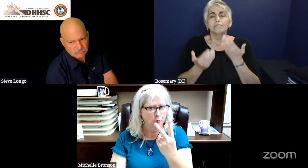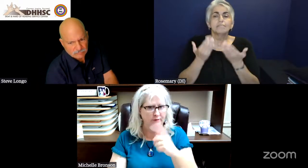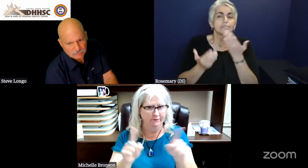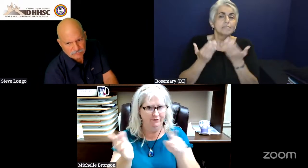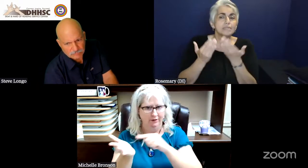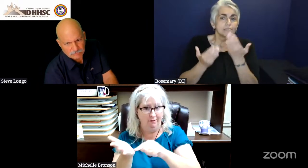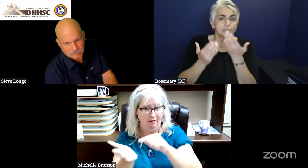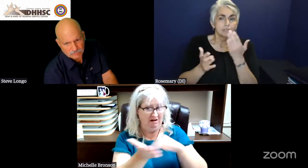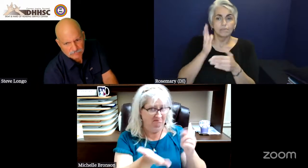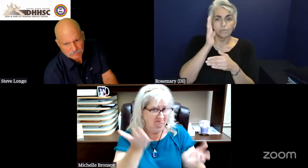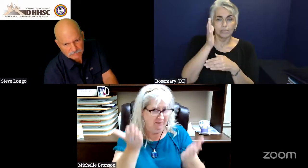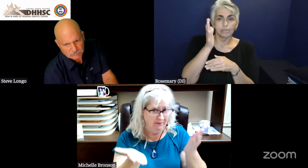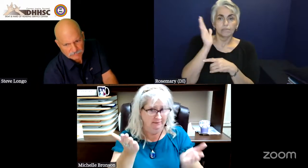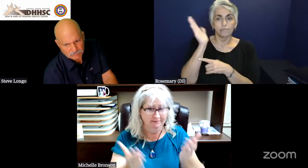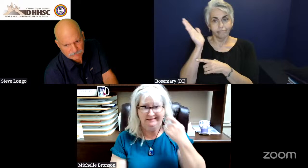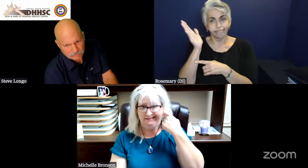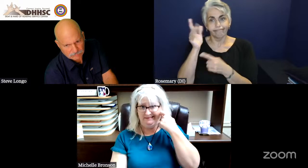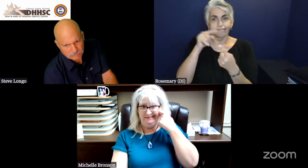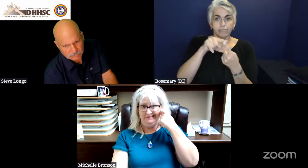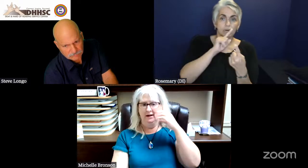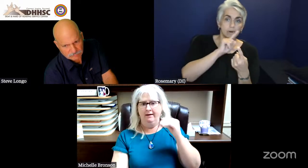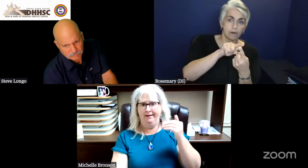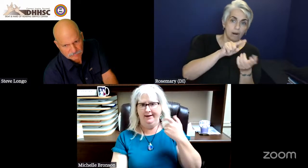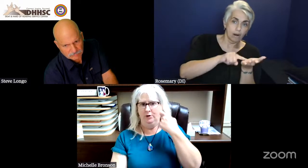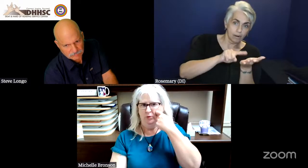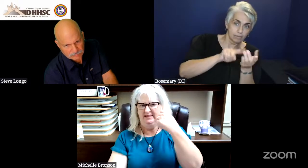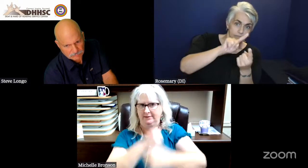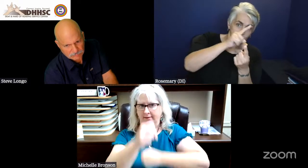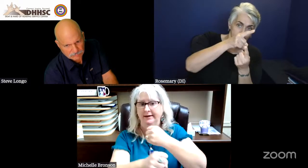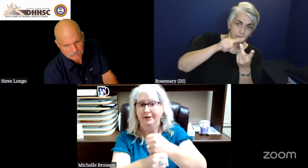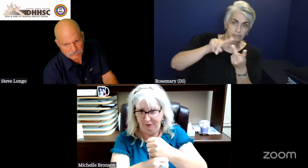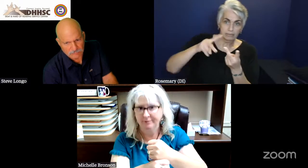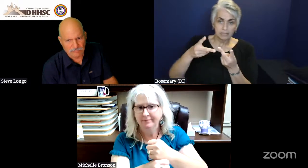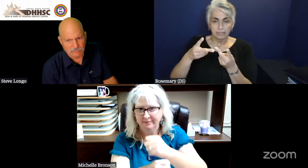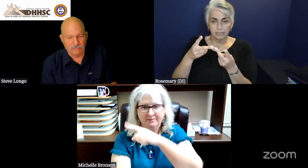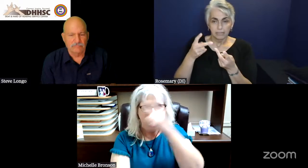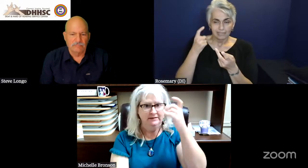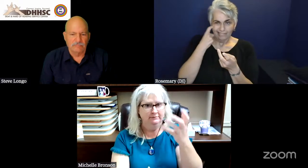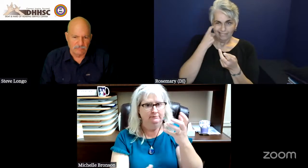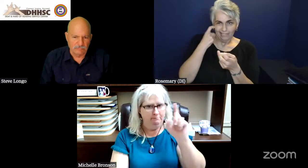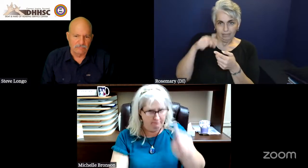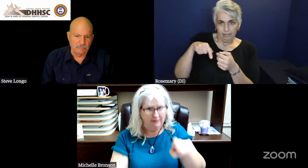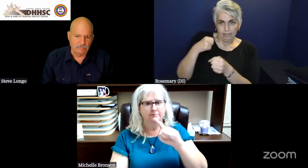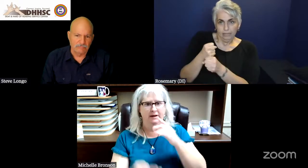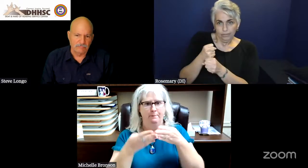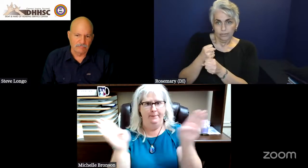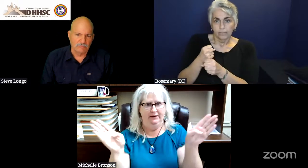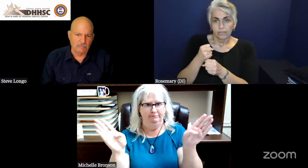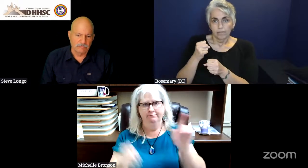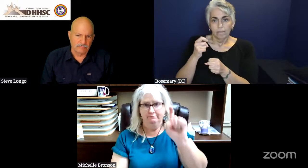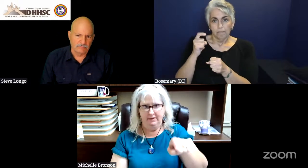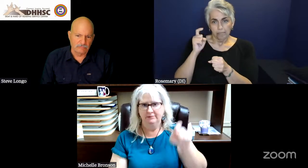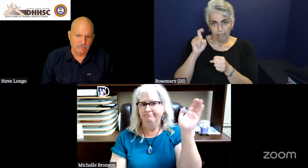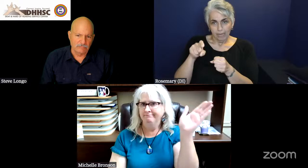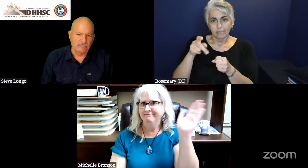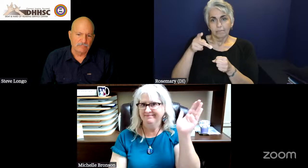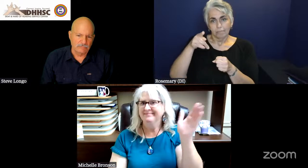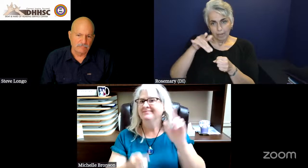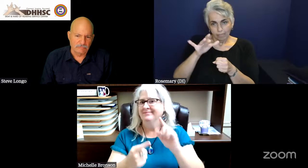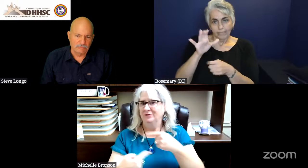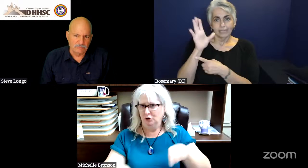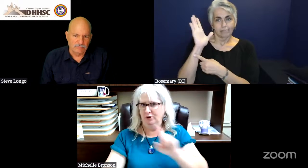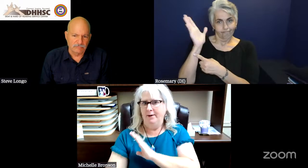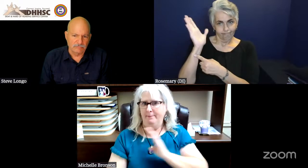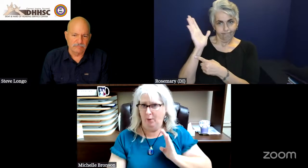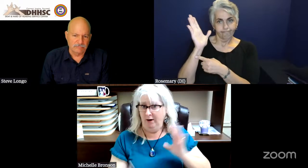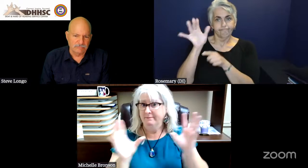back to me. So maybe they'll explain two different audits about both audits. the most recent year, because that has to be